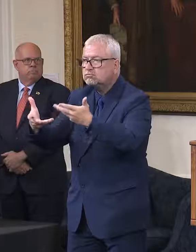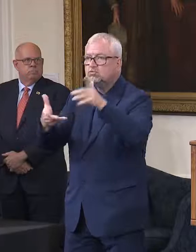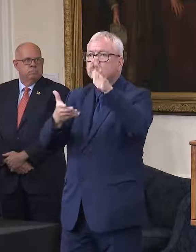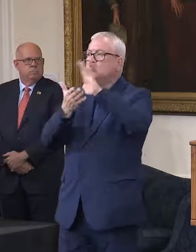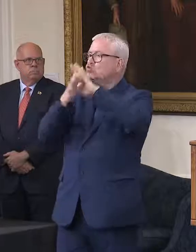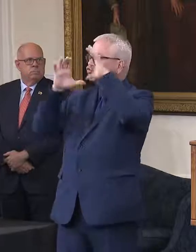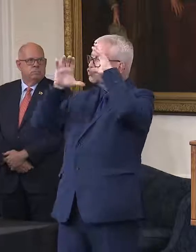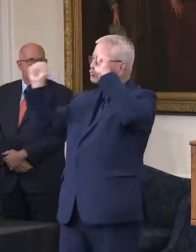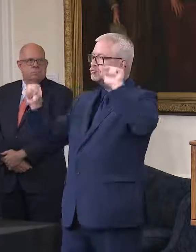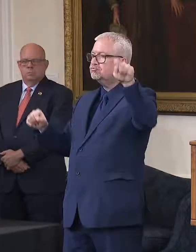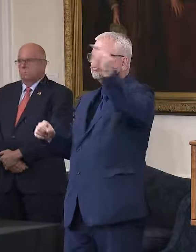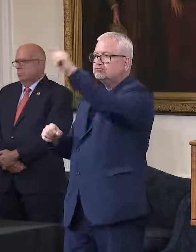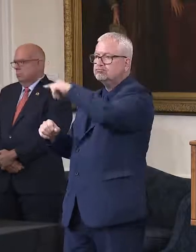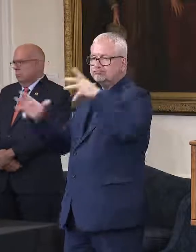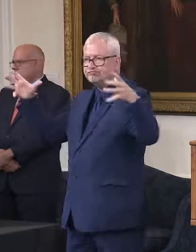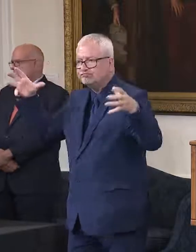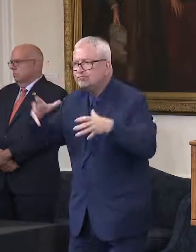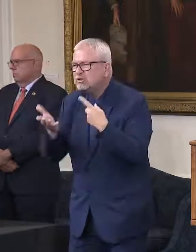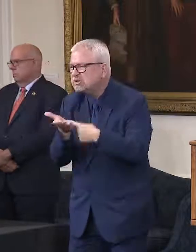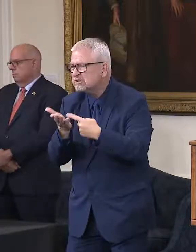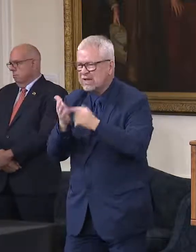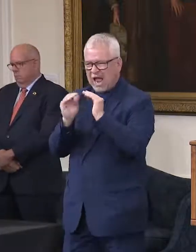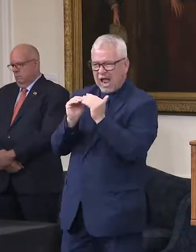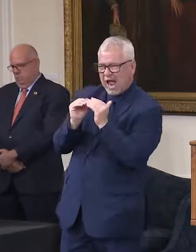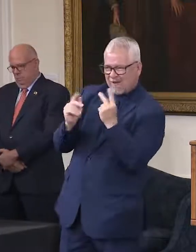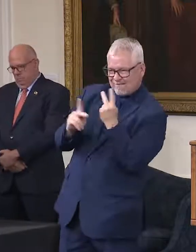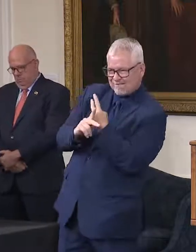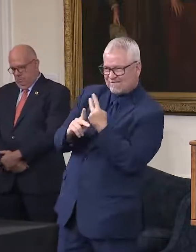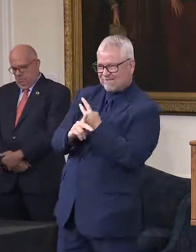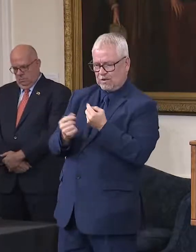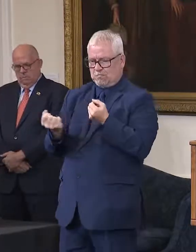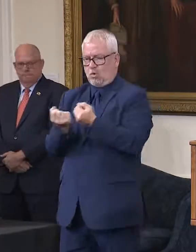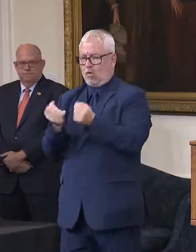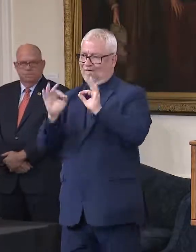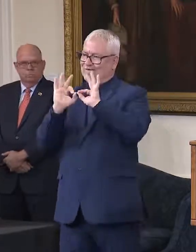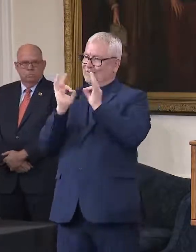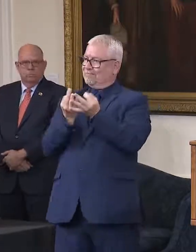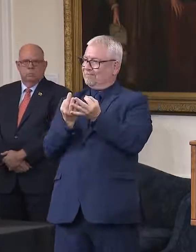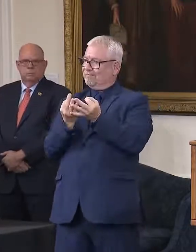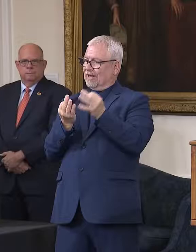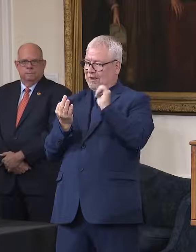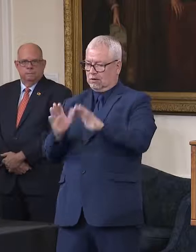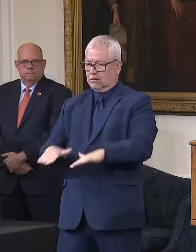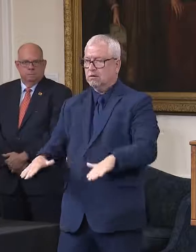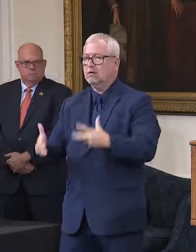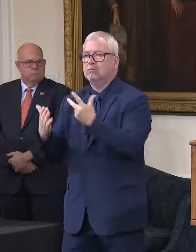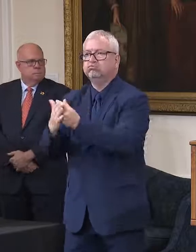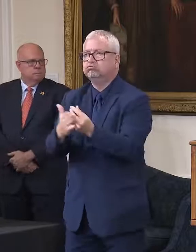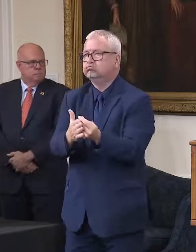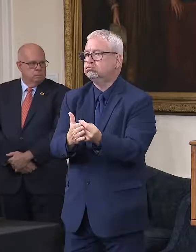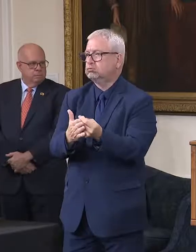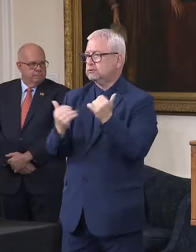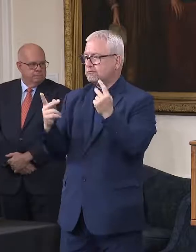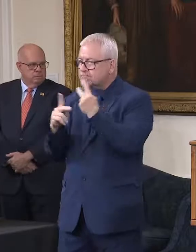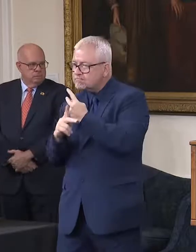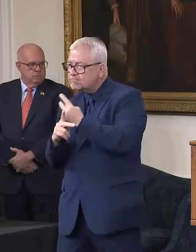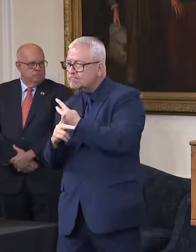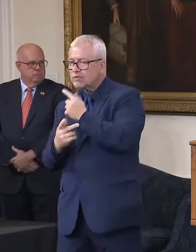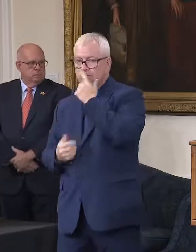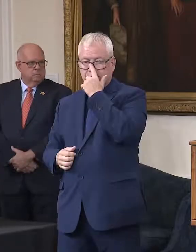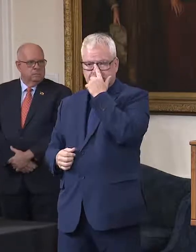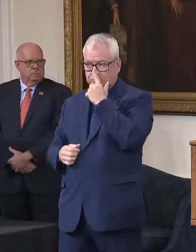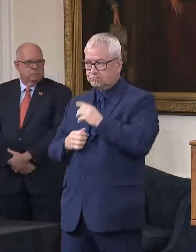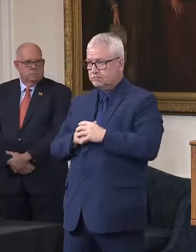really we're trying to meet people where they are, as we have been throughout the vaccine campaign. And so doses will be